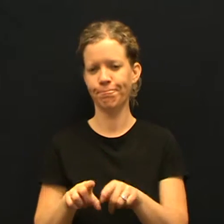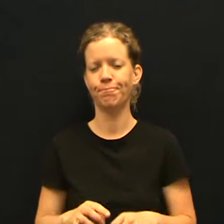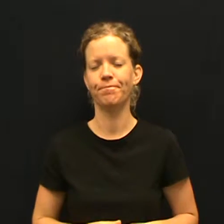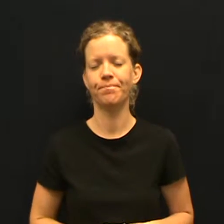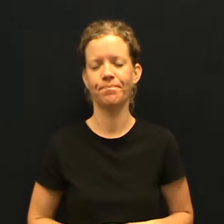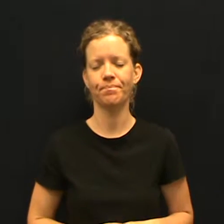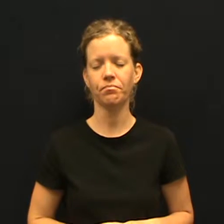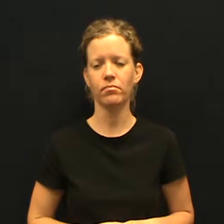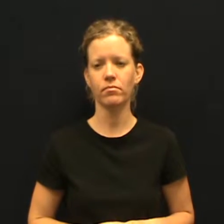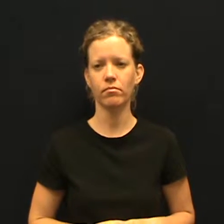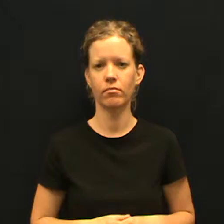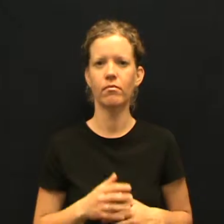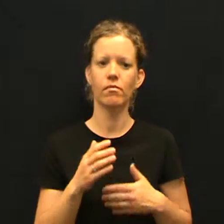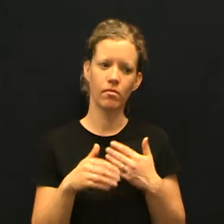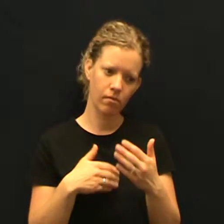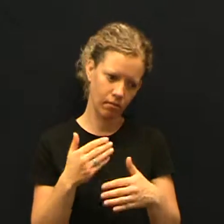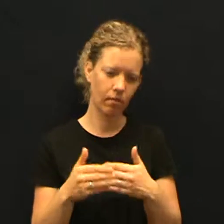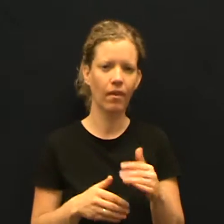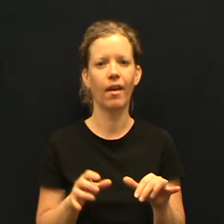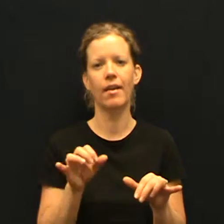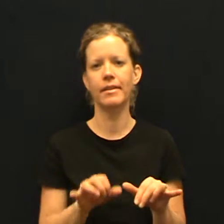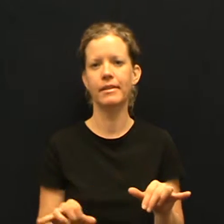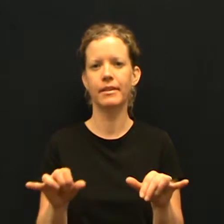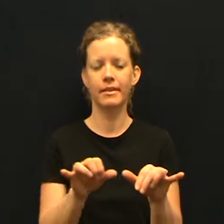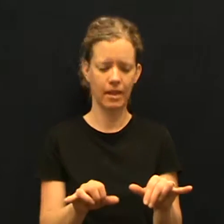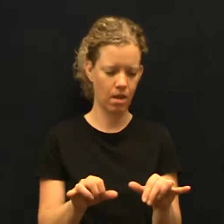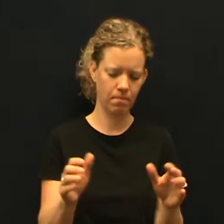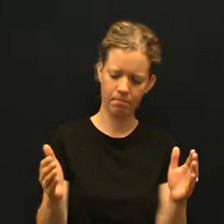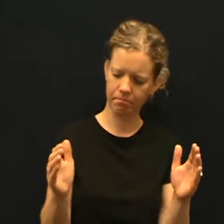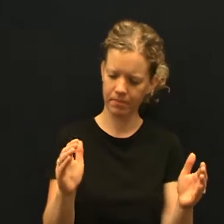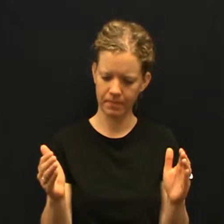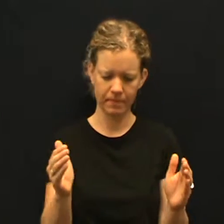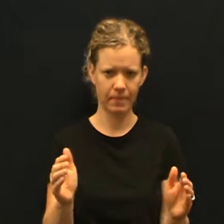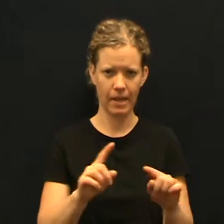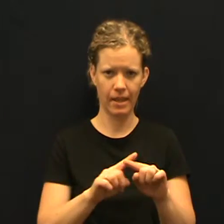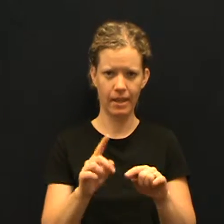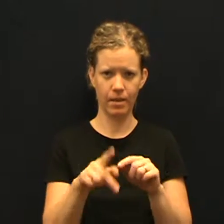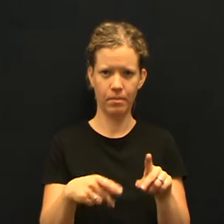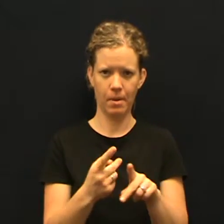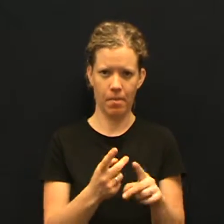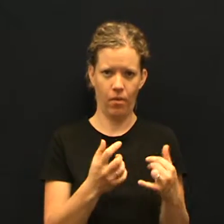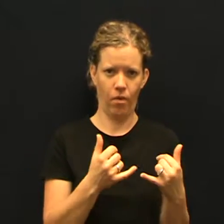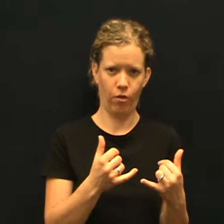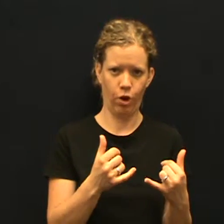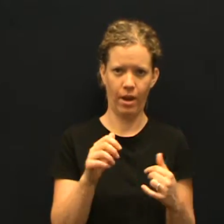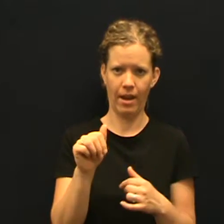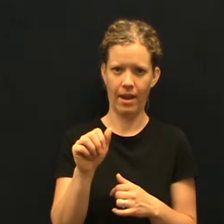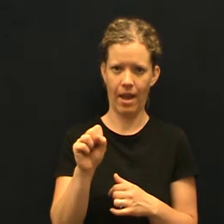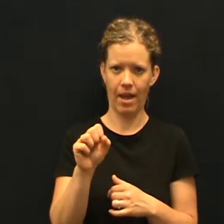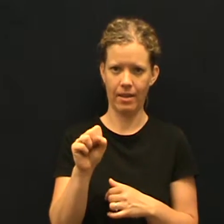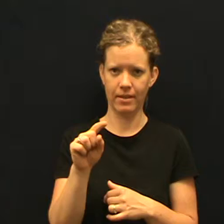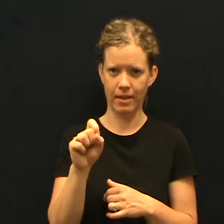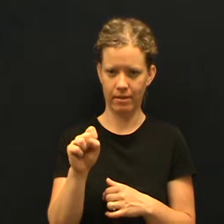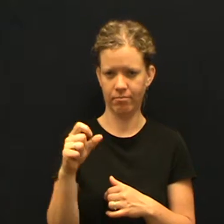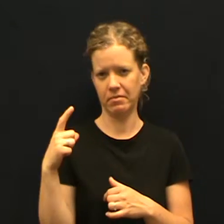go through the same thing now, looking at each of the different current asset and current liability accounts, and you can